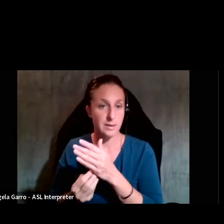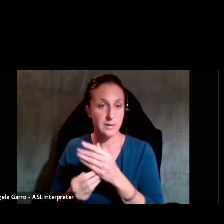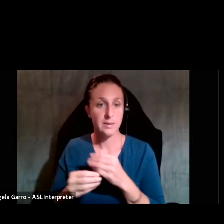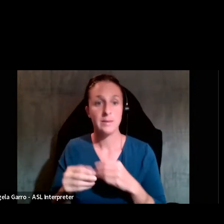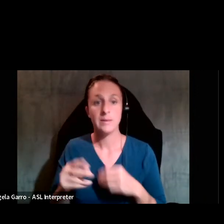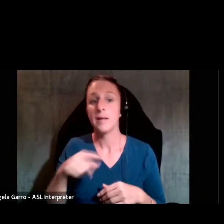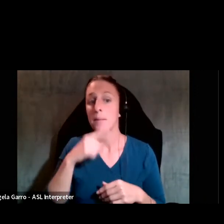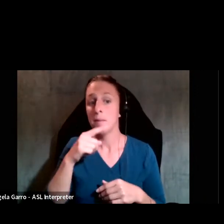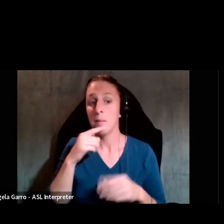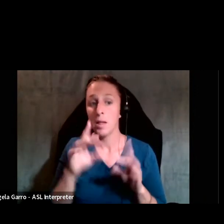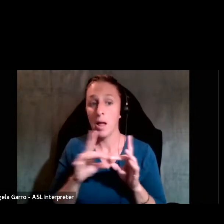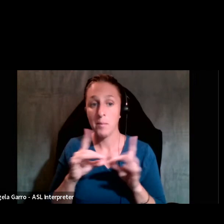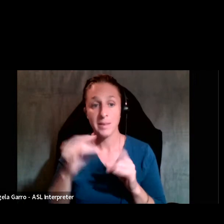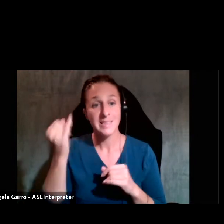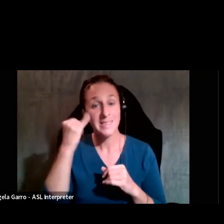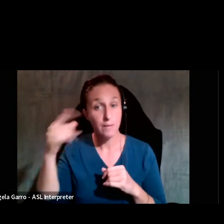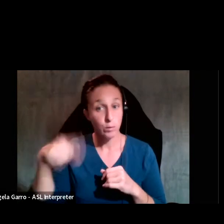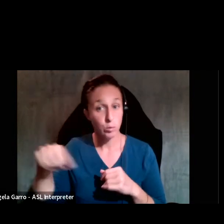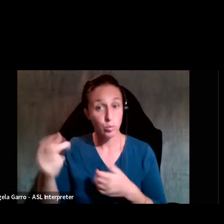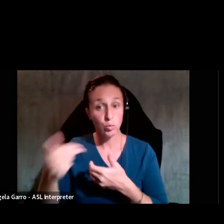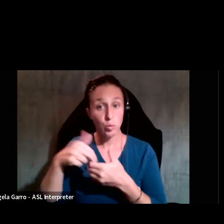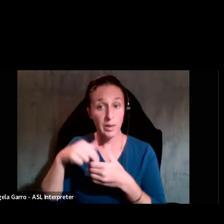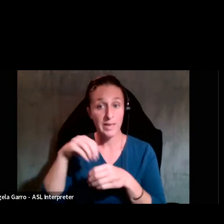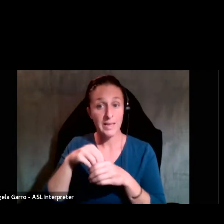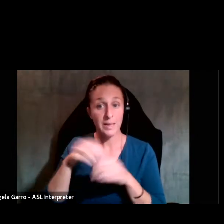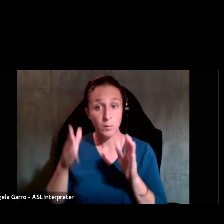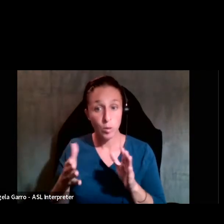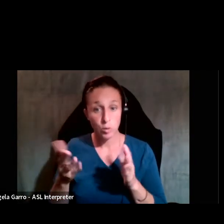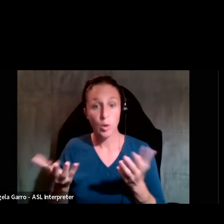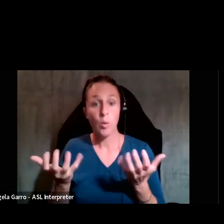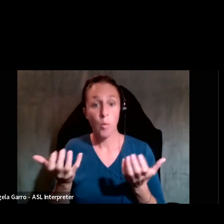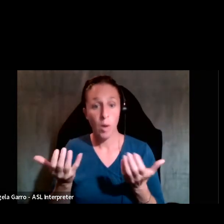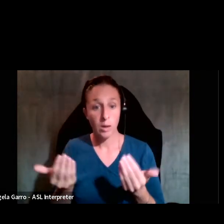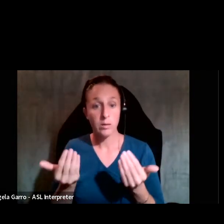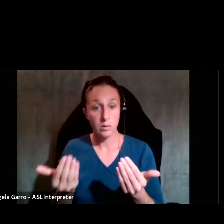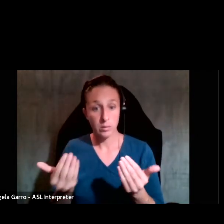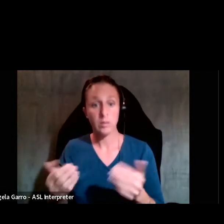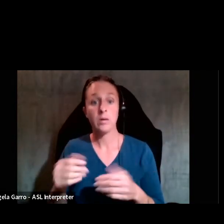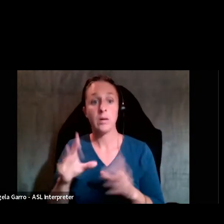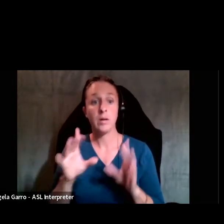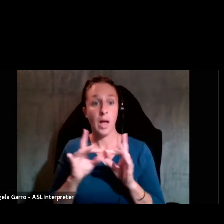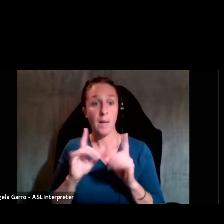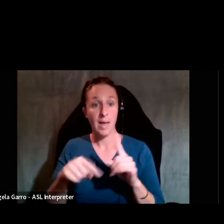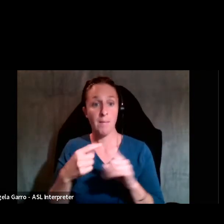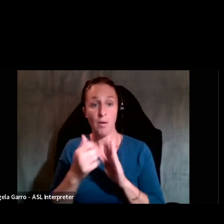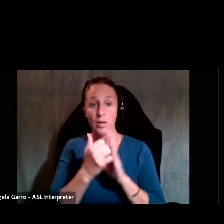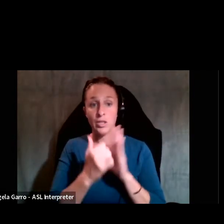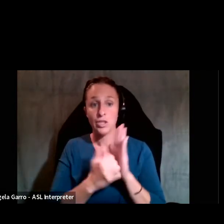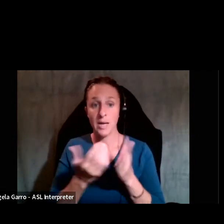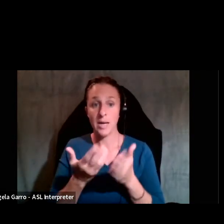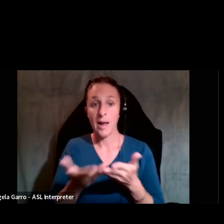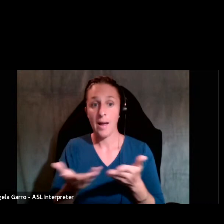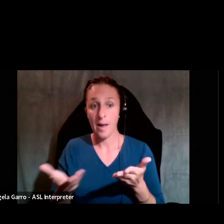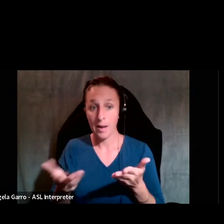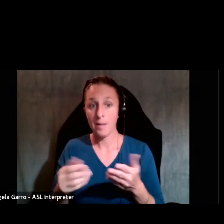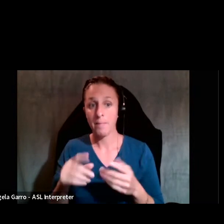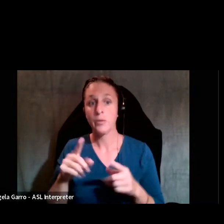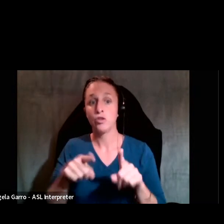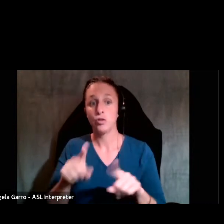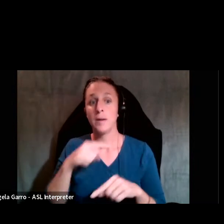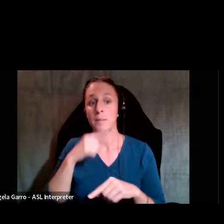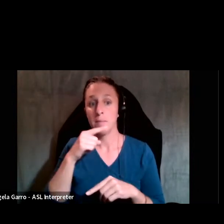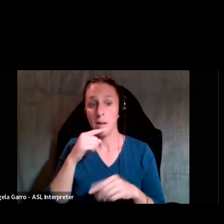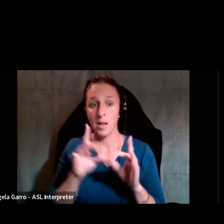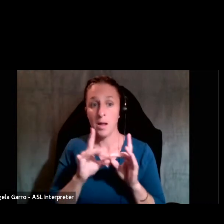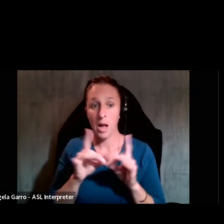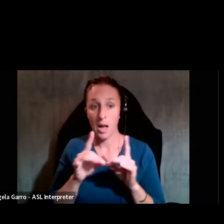comments. If you are joining us in person and wish to make a public comment about an agenda item during public comment section